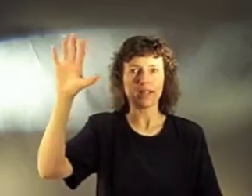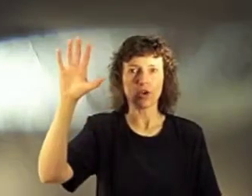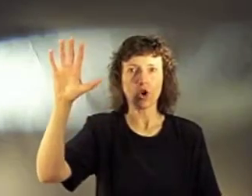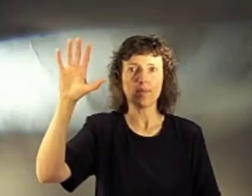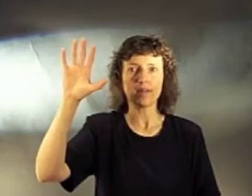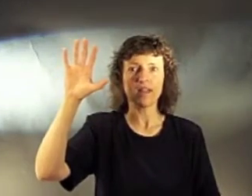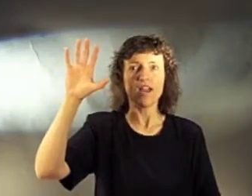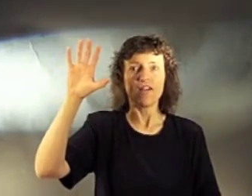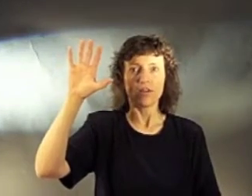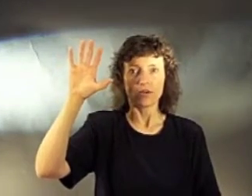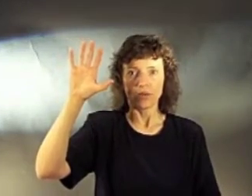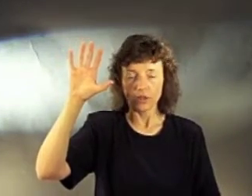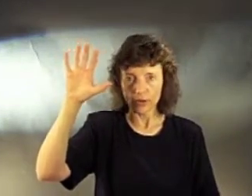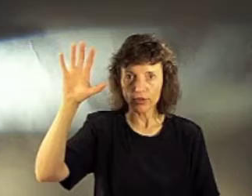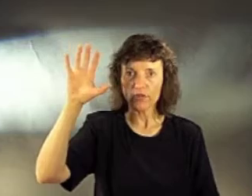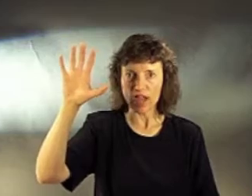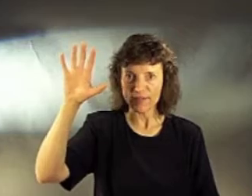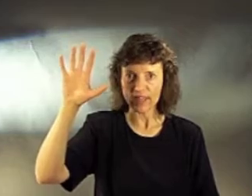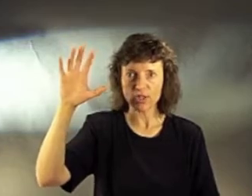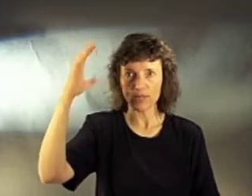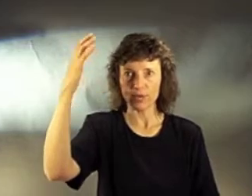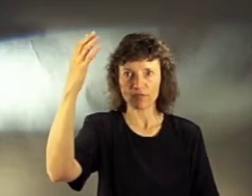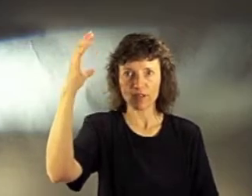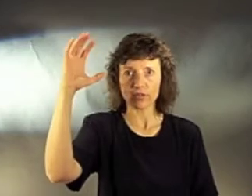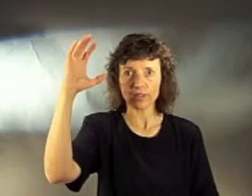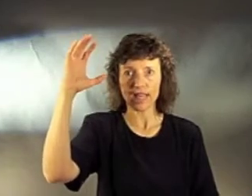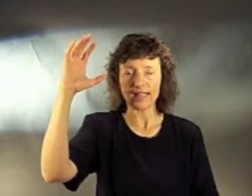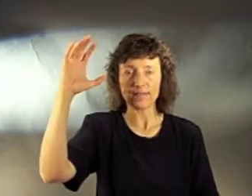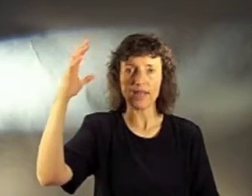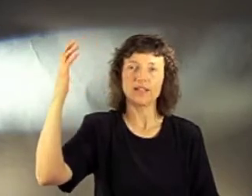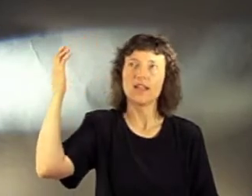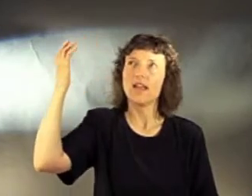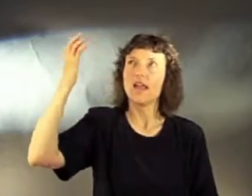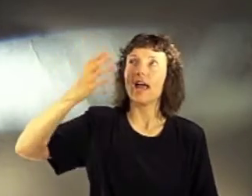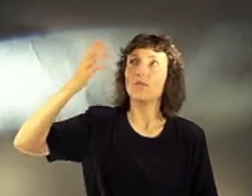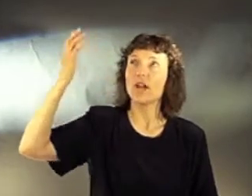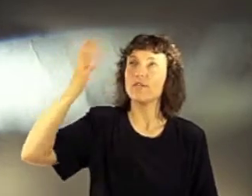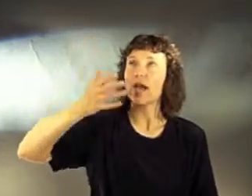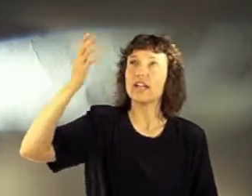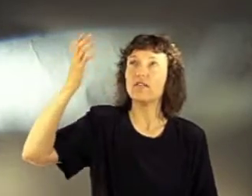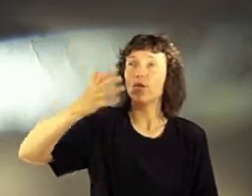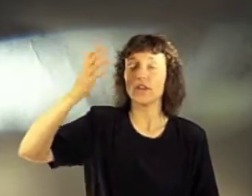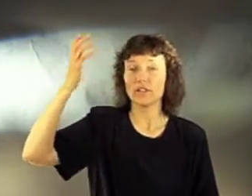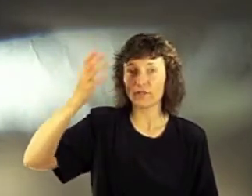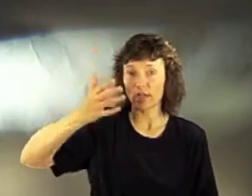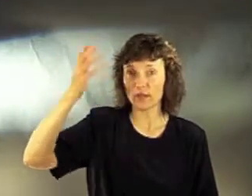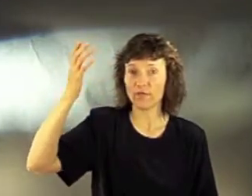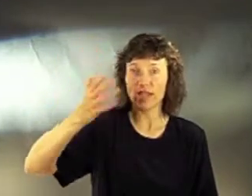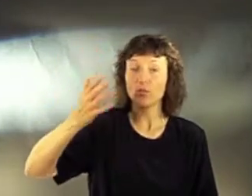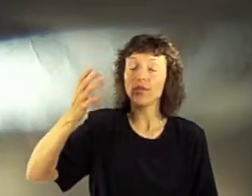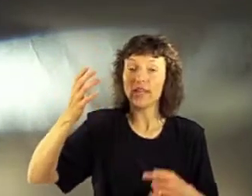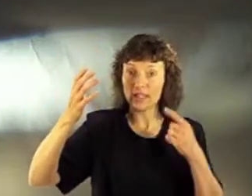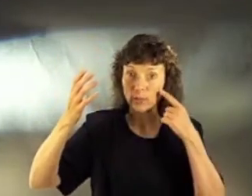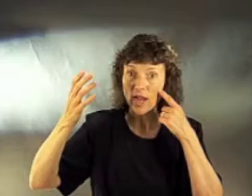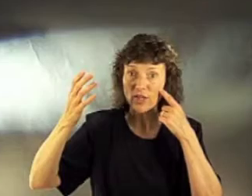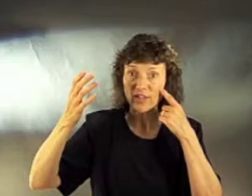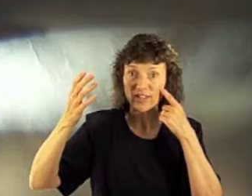an open, loose 5 handshake with the fingers slightly bent and wave it back and forth in front of your face with an expression that